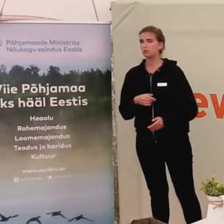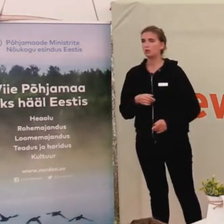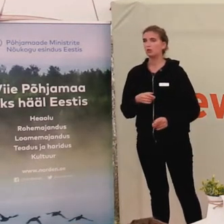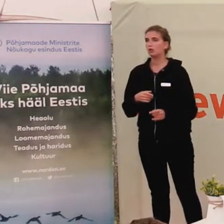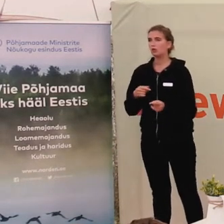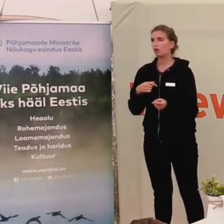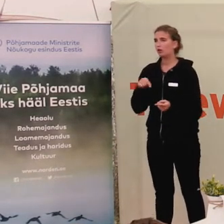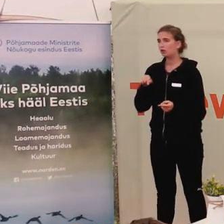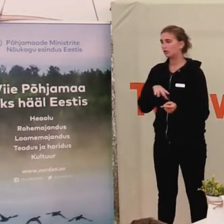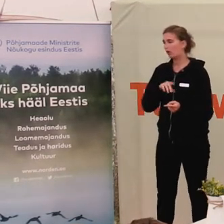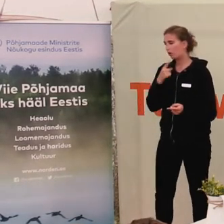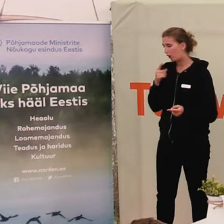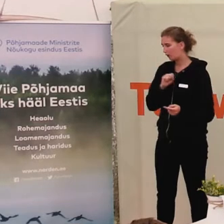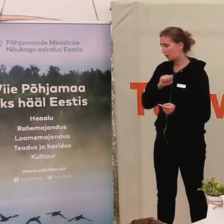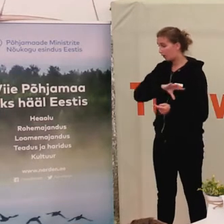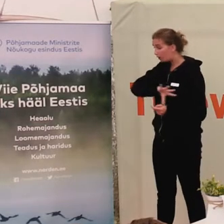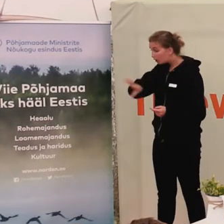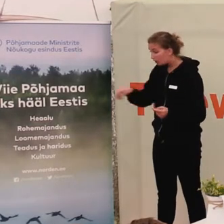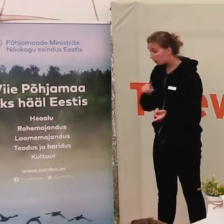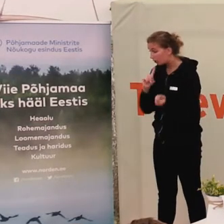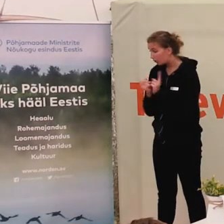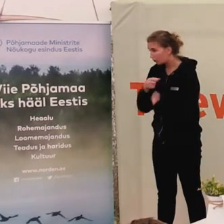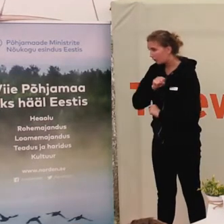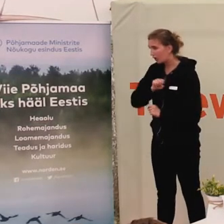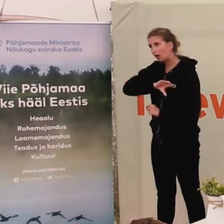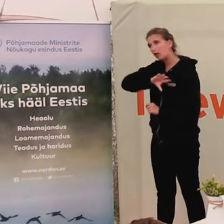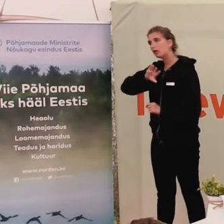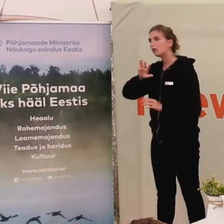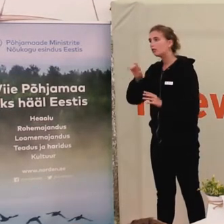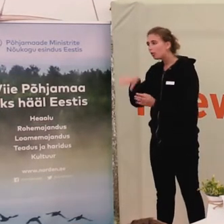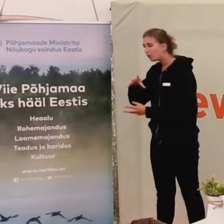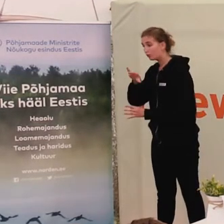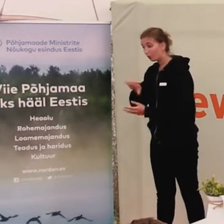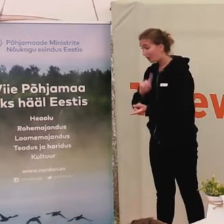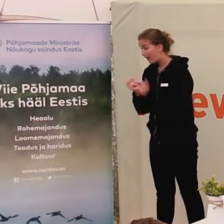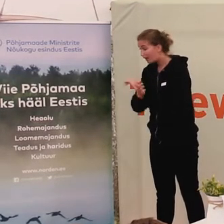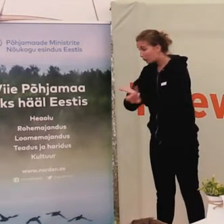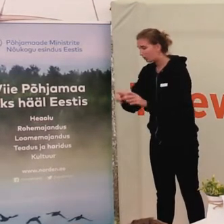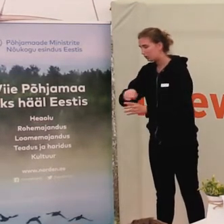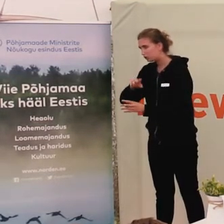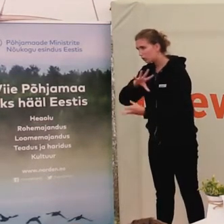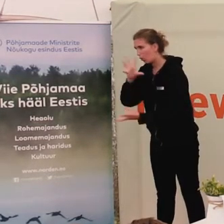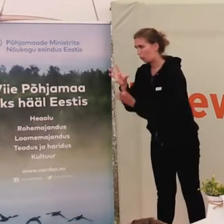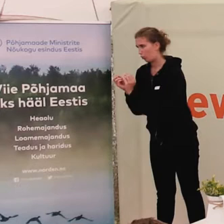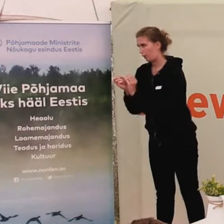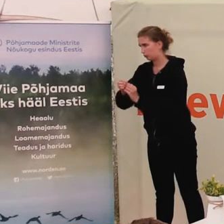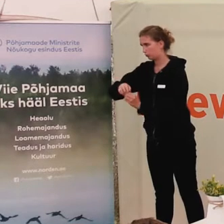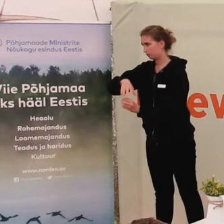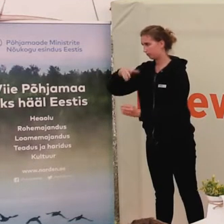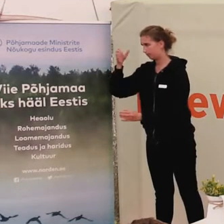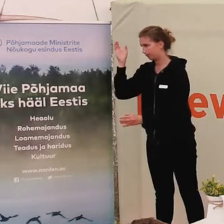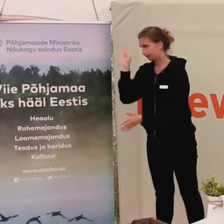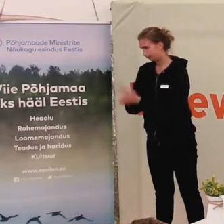have to change everything or we're in a big trouble. But when we get older, more boring, we become